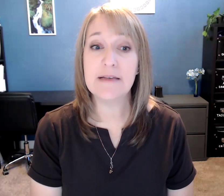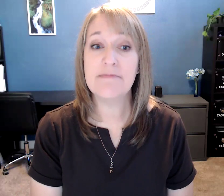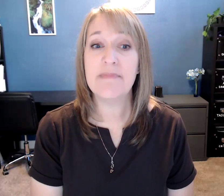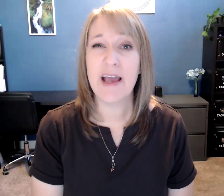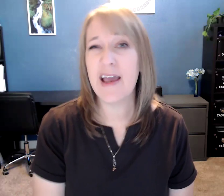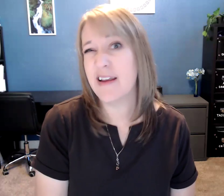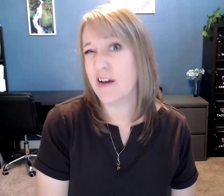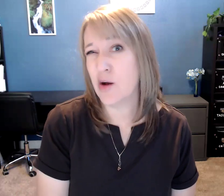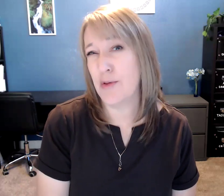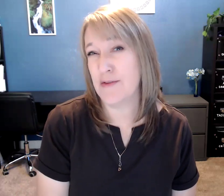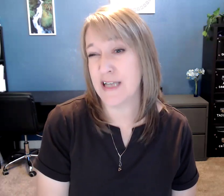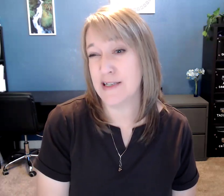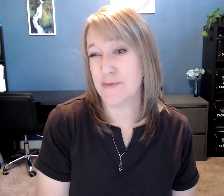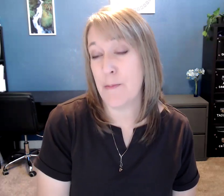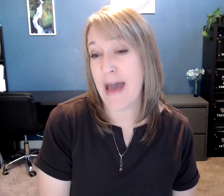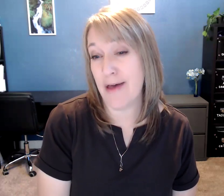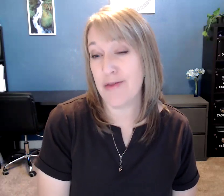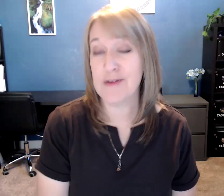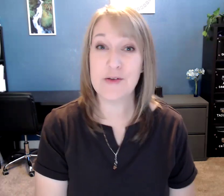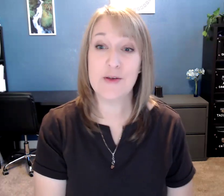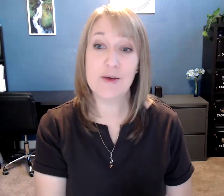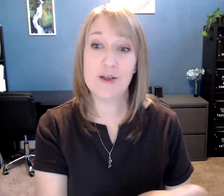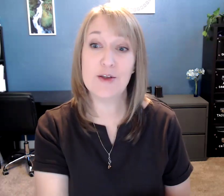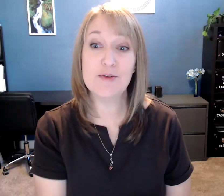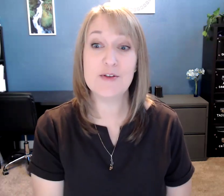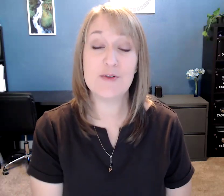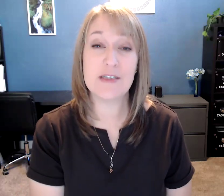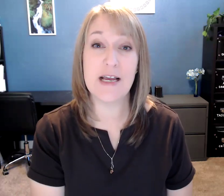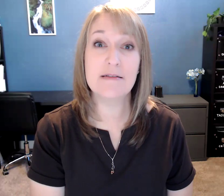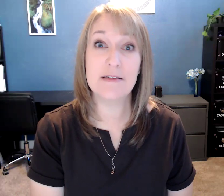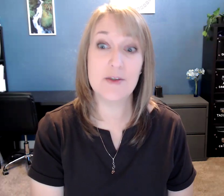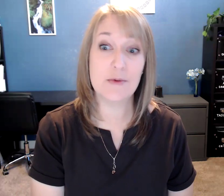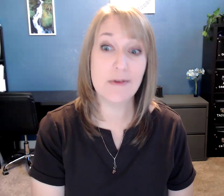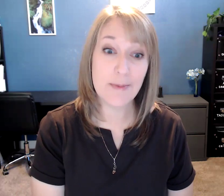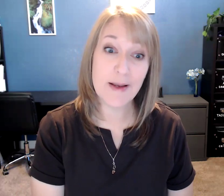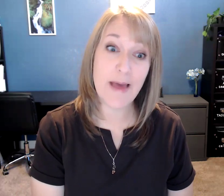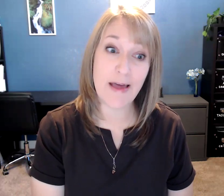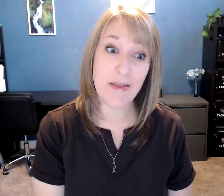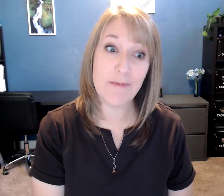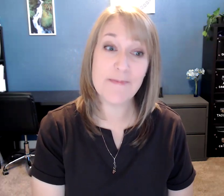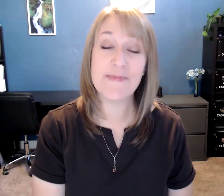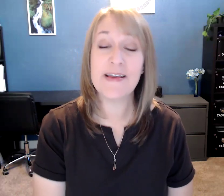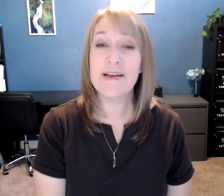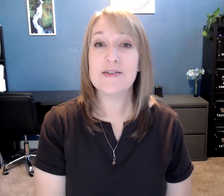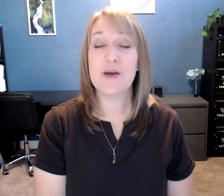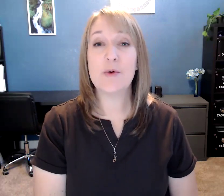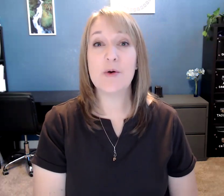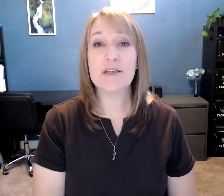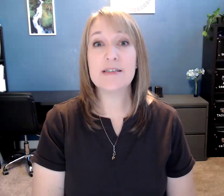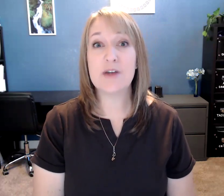19 and a couple of signs for math so that you can use those signs to do a little bit of math. So we're going to